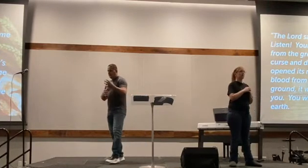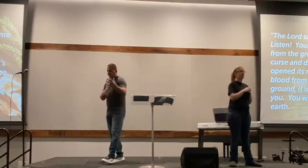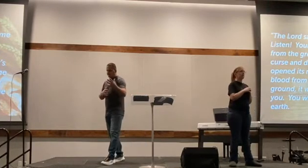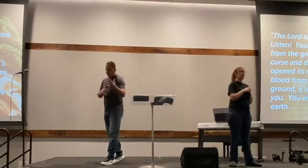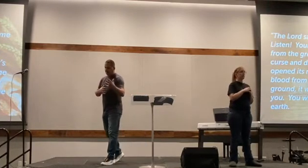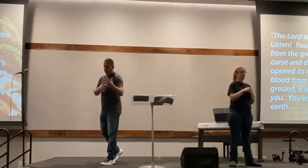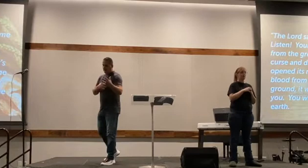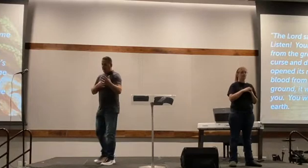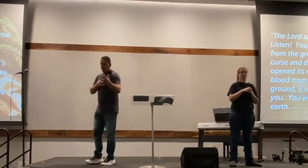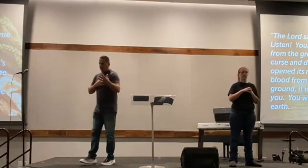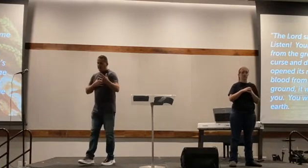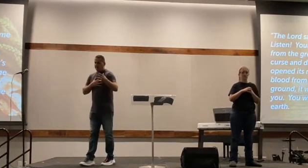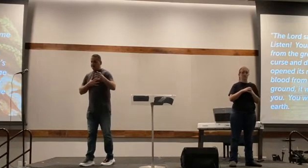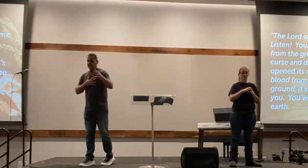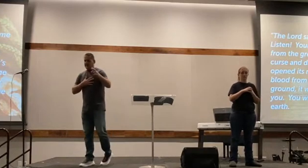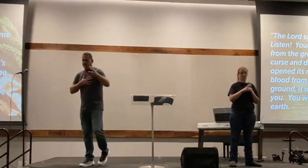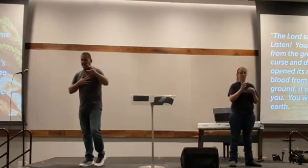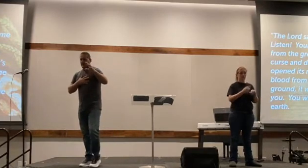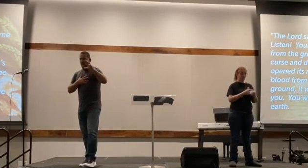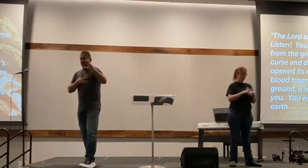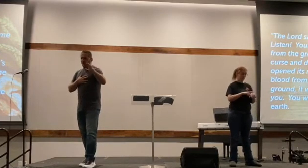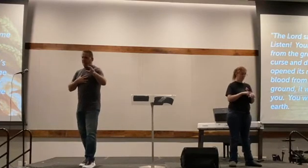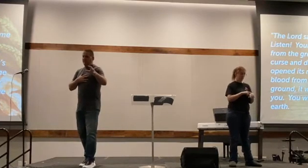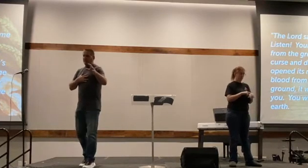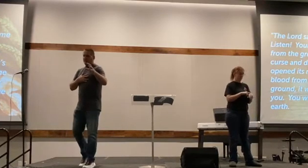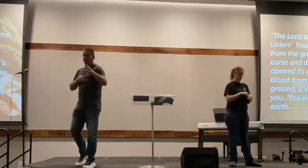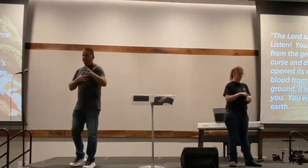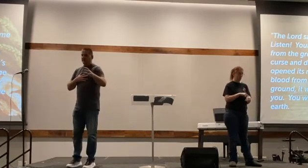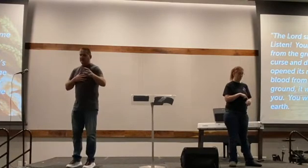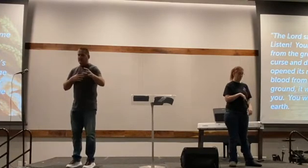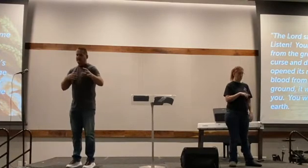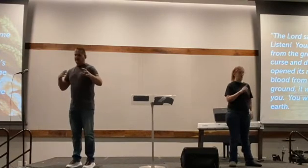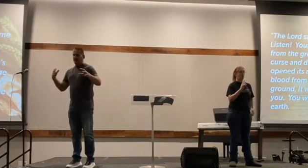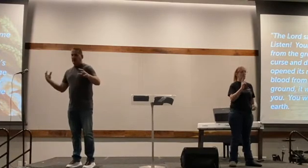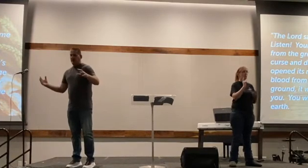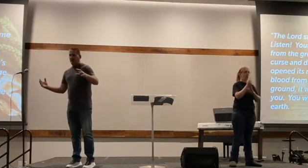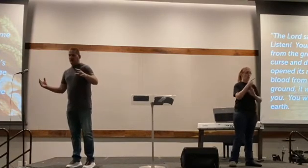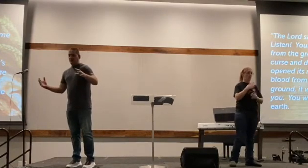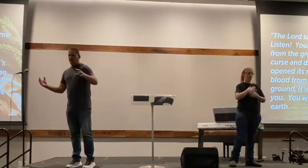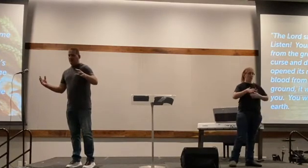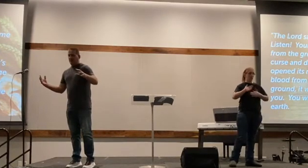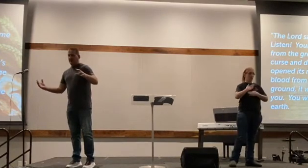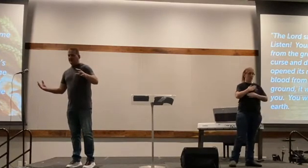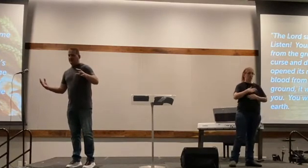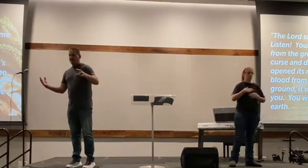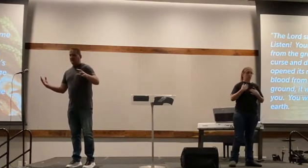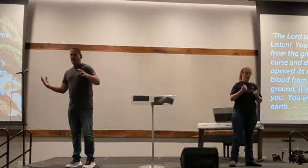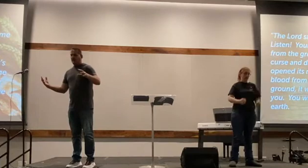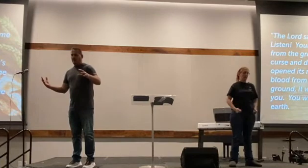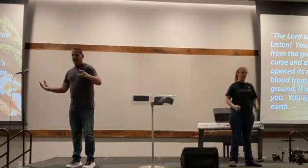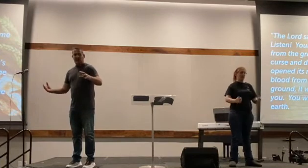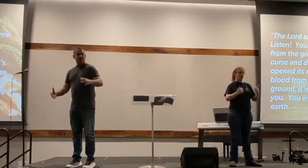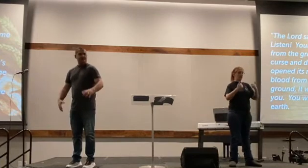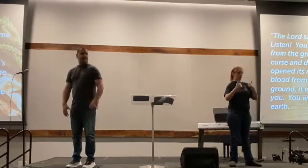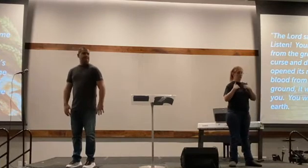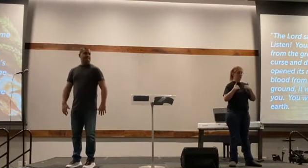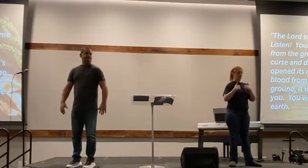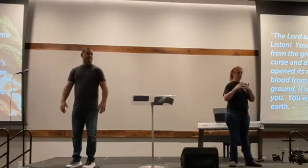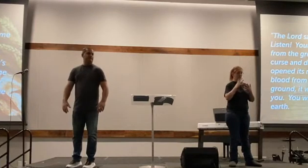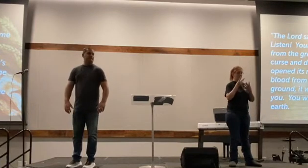You know, sometimes a moment of pleasure causes a lifetime of